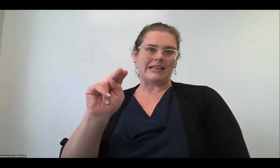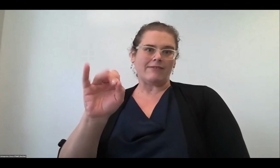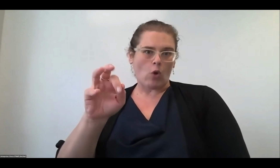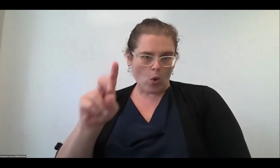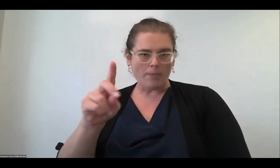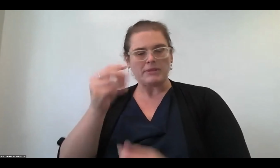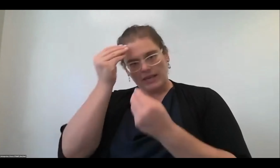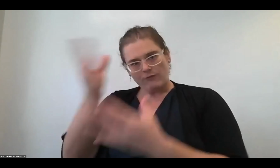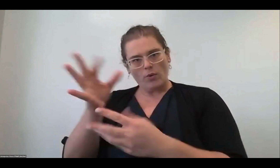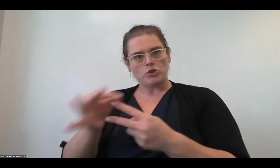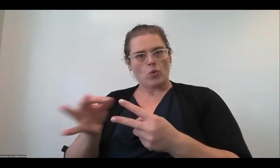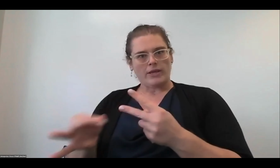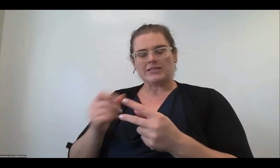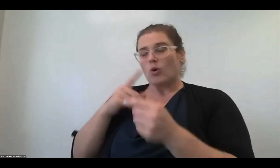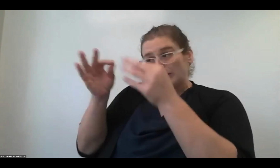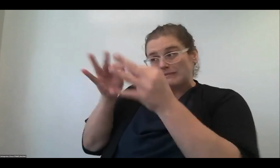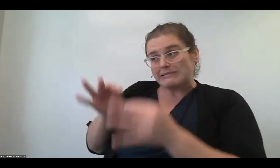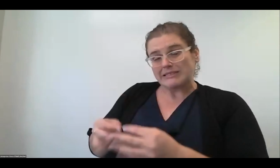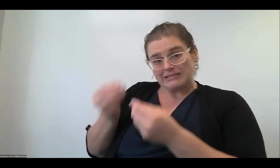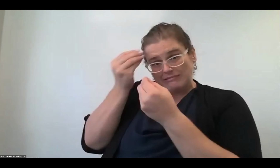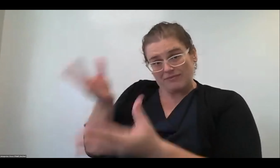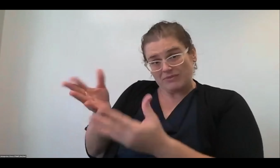and providing it timely.